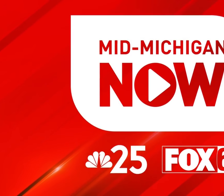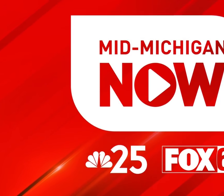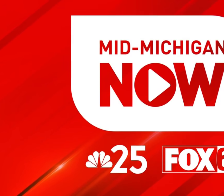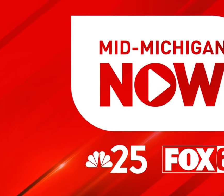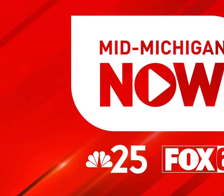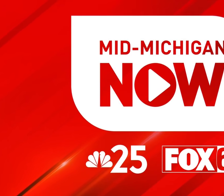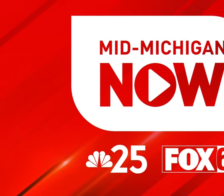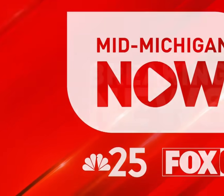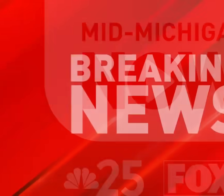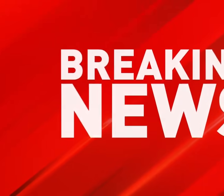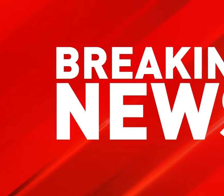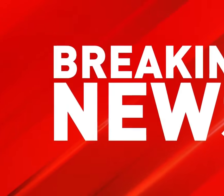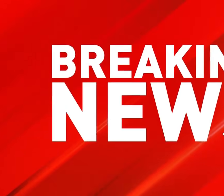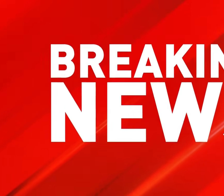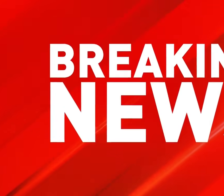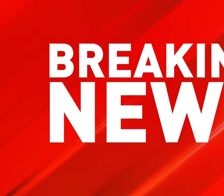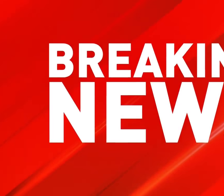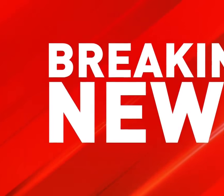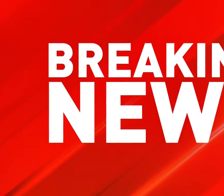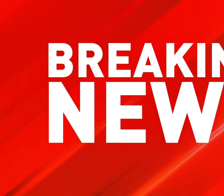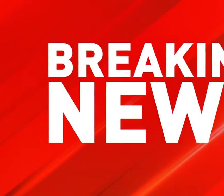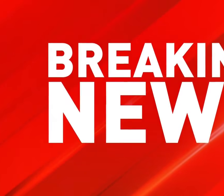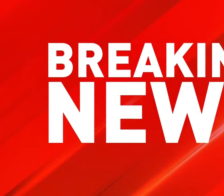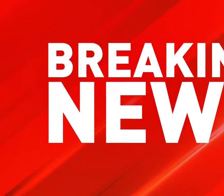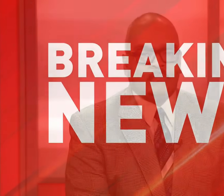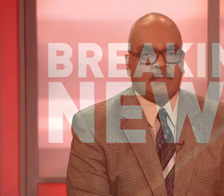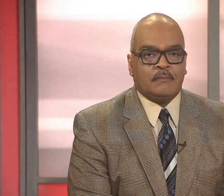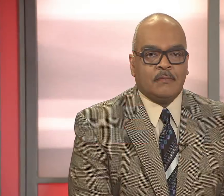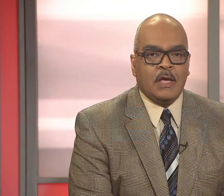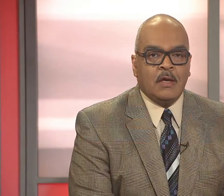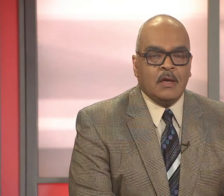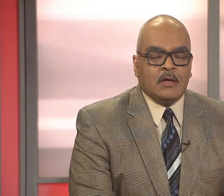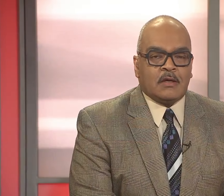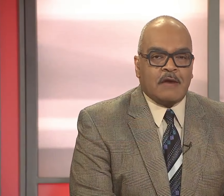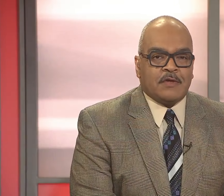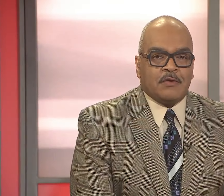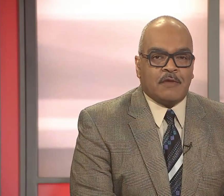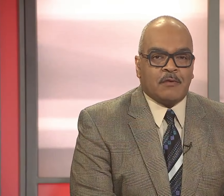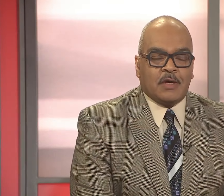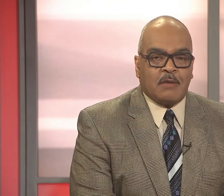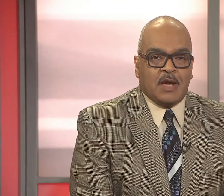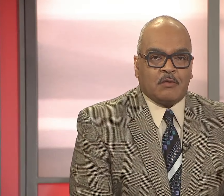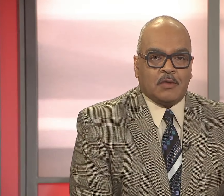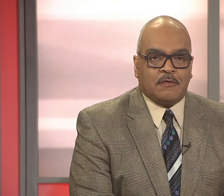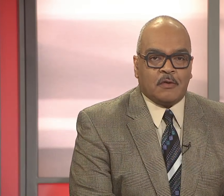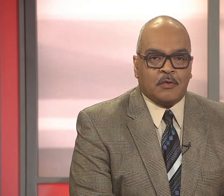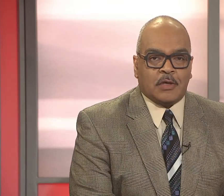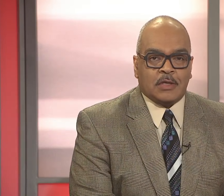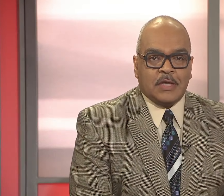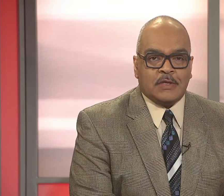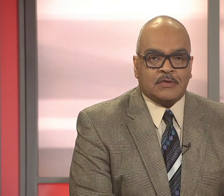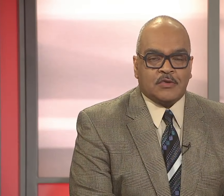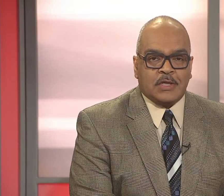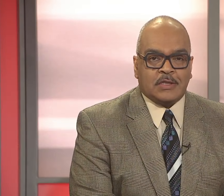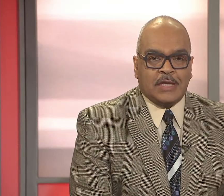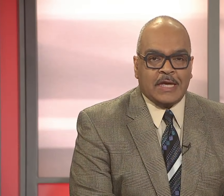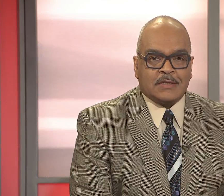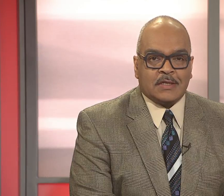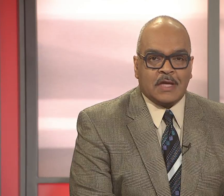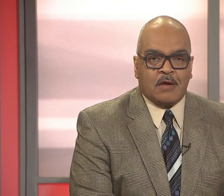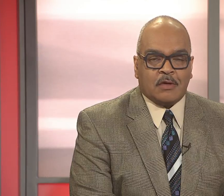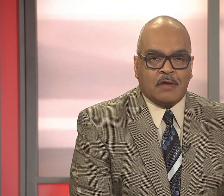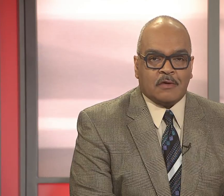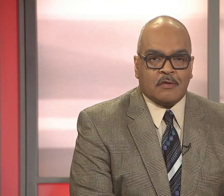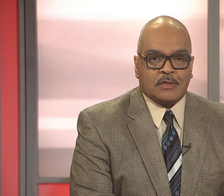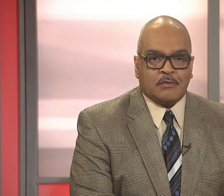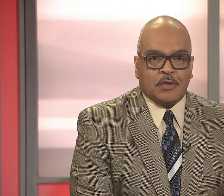This is a breaking news alert from Mid-Michigan Now. Good afternoon, everyone. I'm Mike Woolfolk. We're going to take you straight to